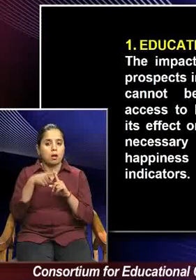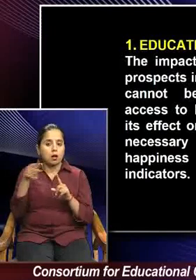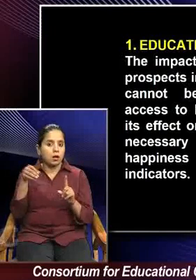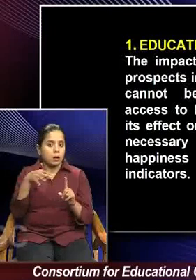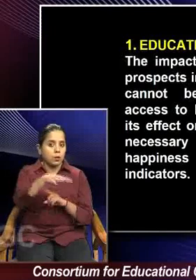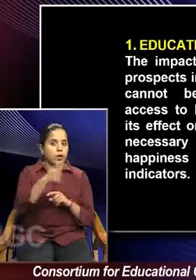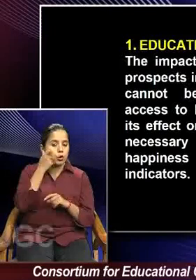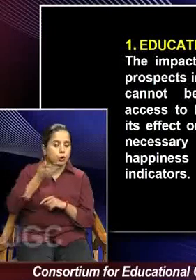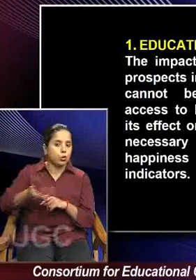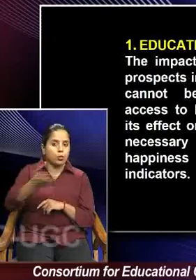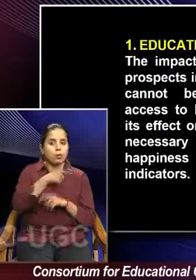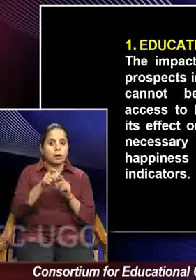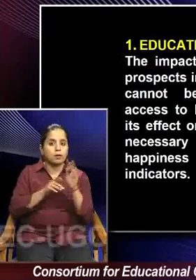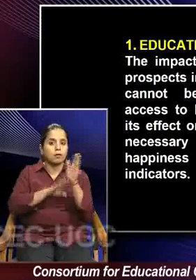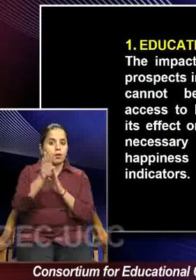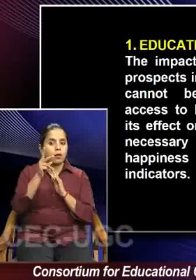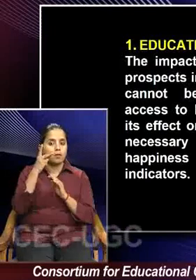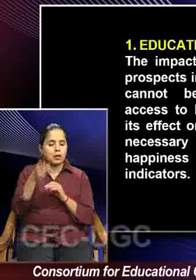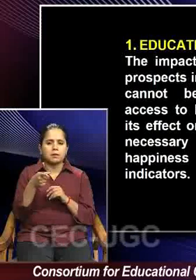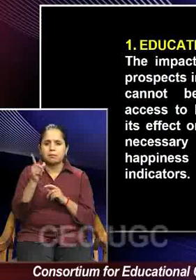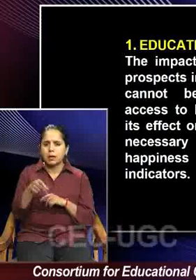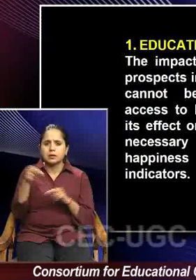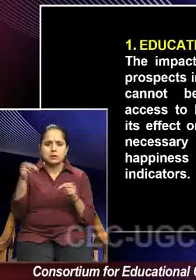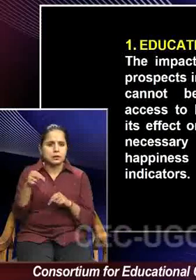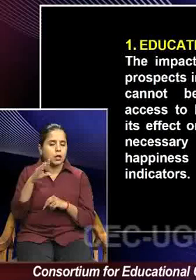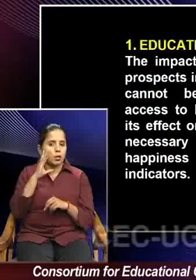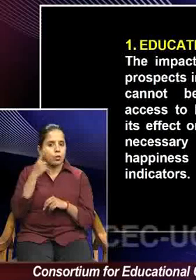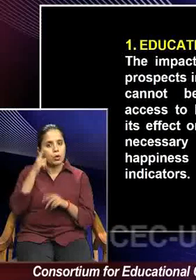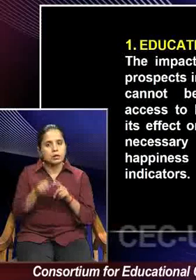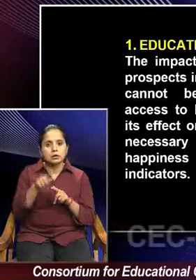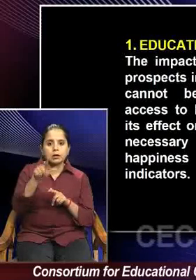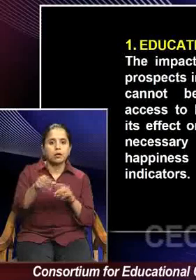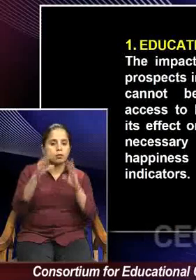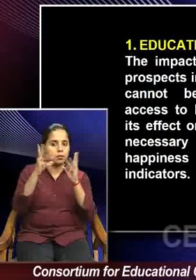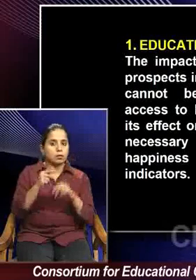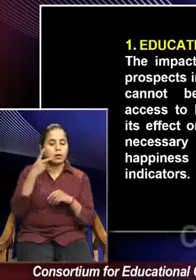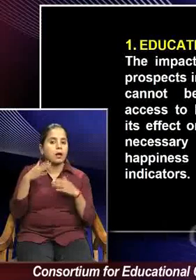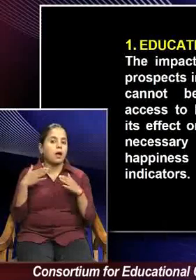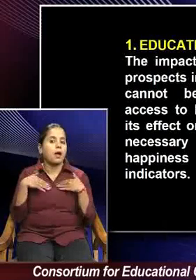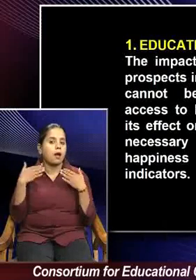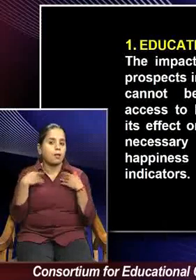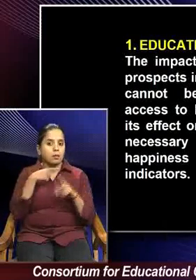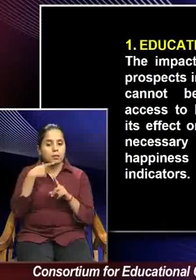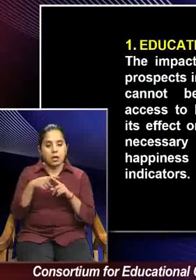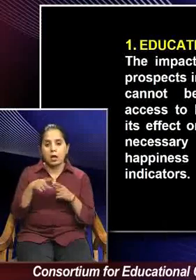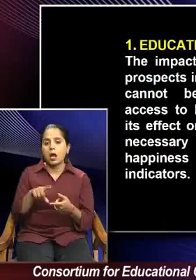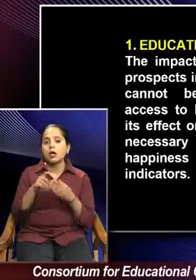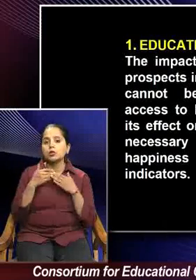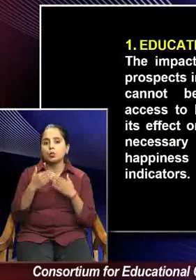the human development is a necessary step in measuring the happiness through